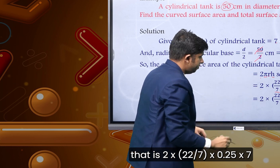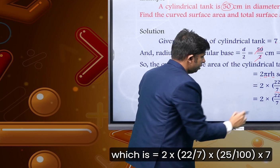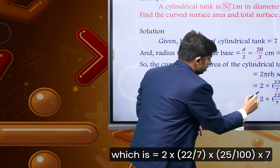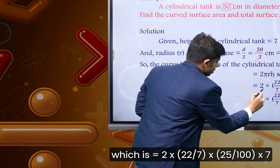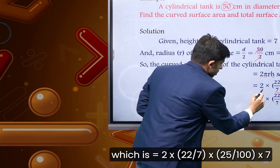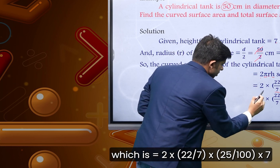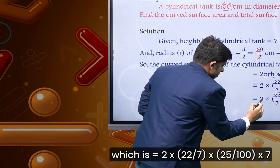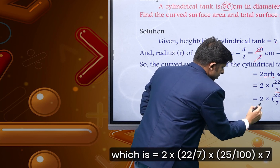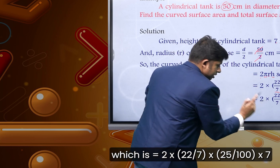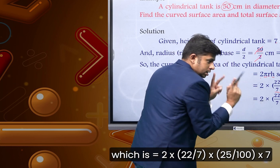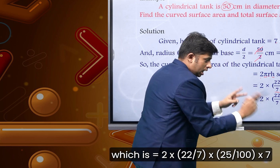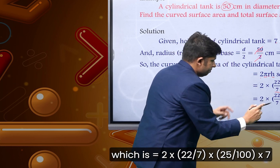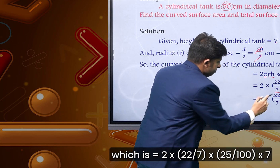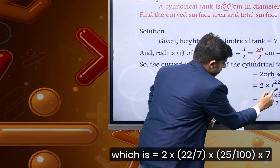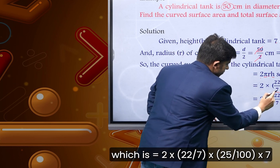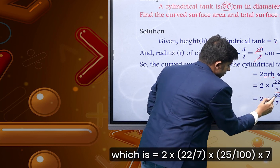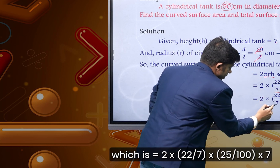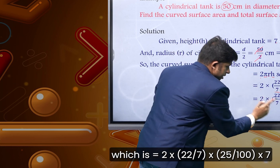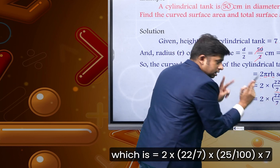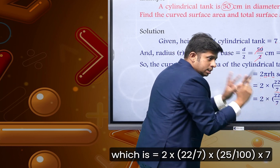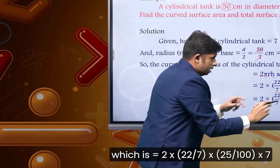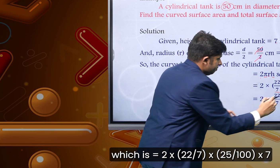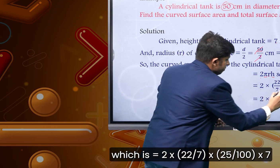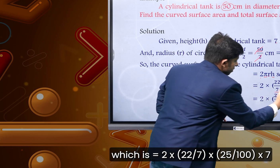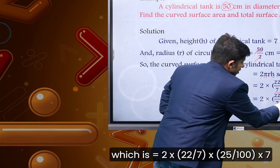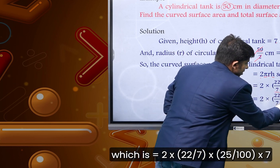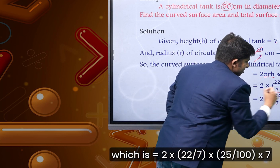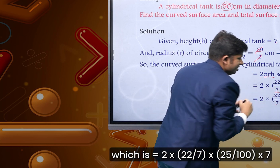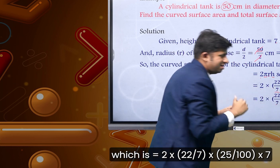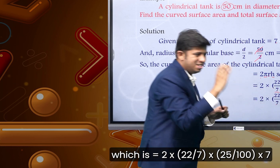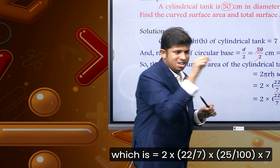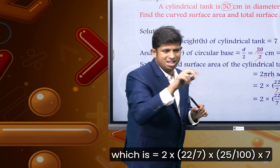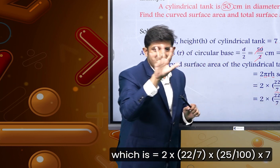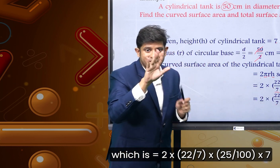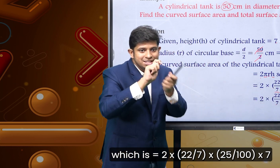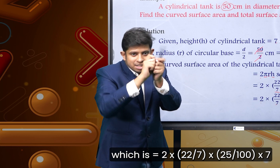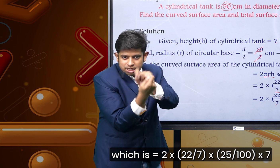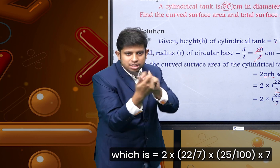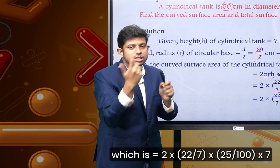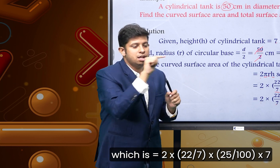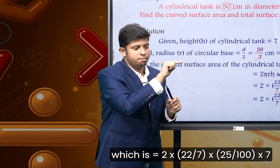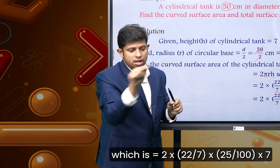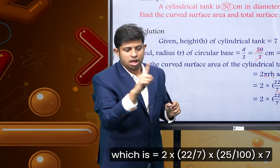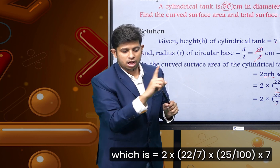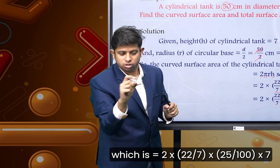Which is equal to 2 into 22 by 7 into 0.25 can be written as 25 divided by